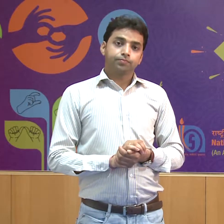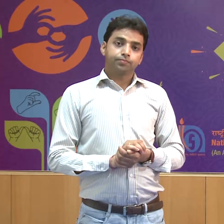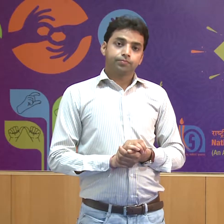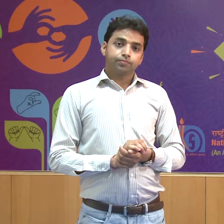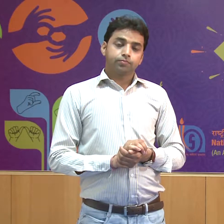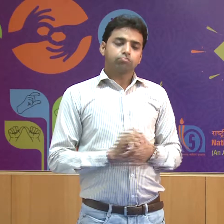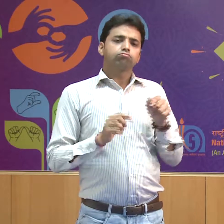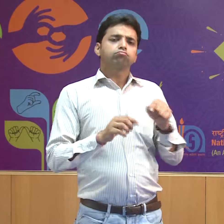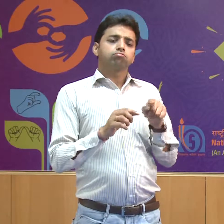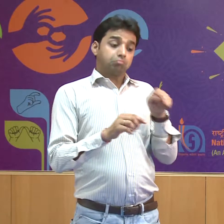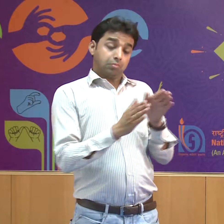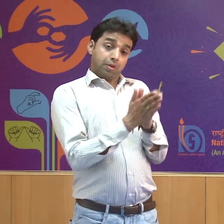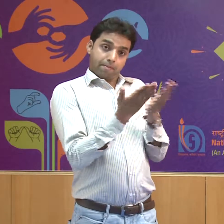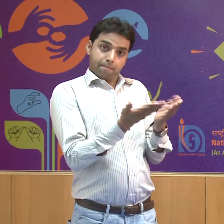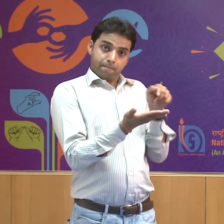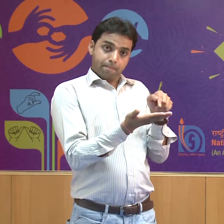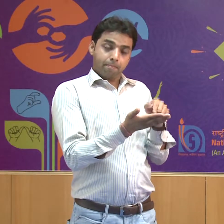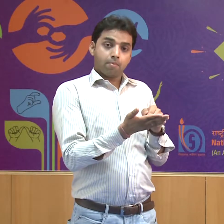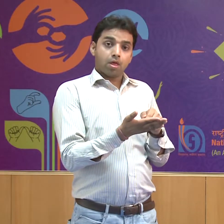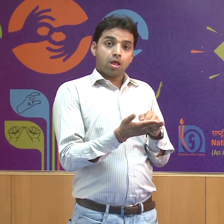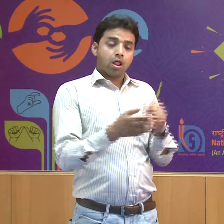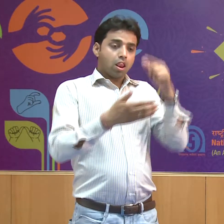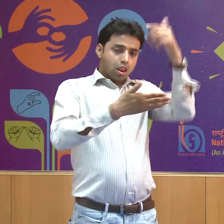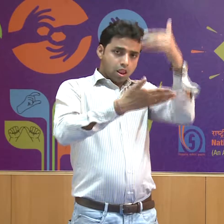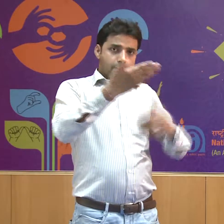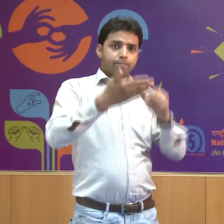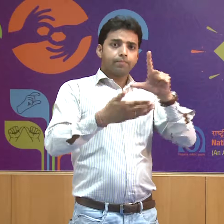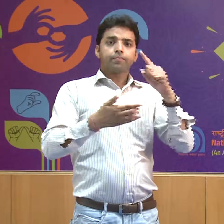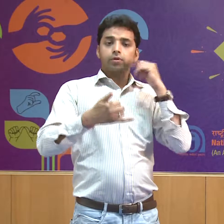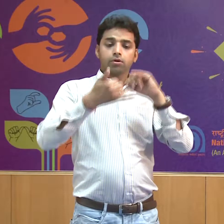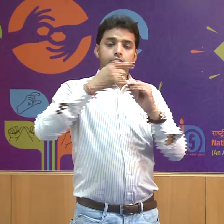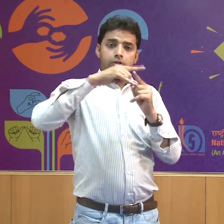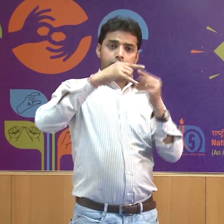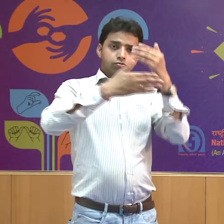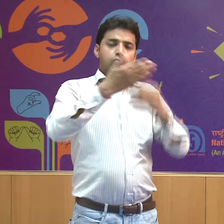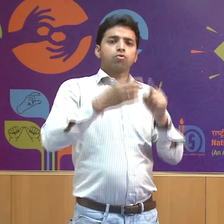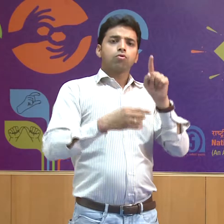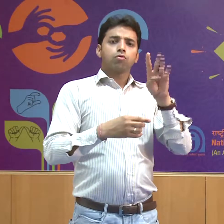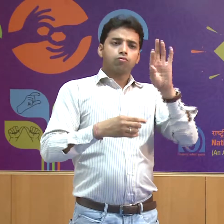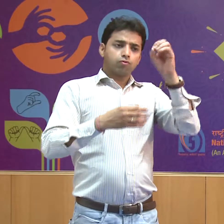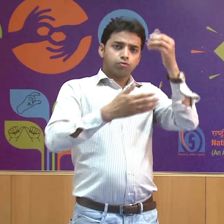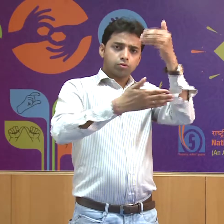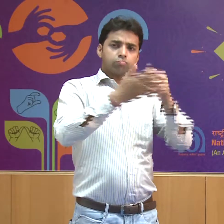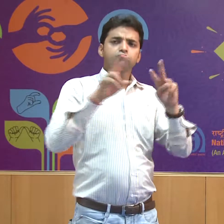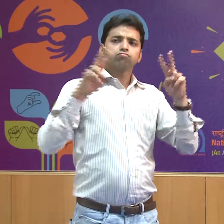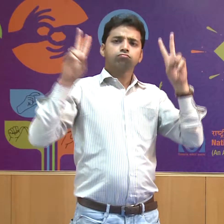In this book, the list of 14 subjects is given which were taught in madrasas.